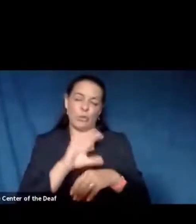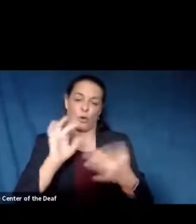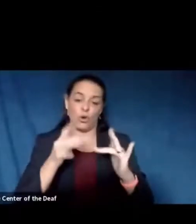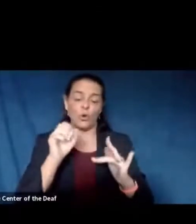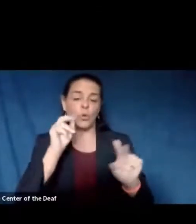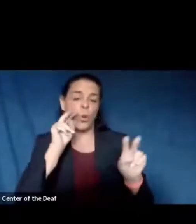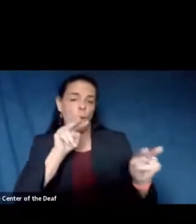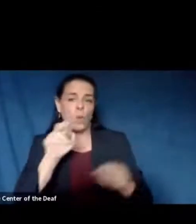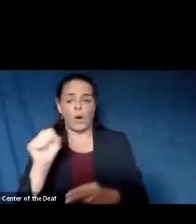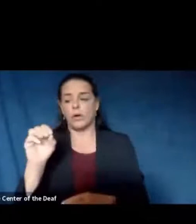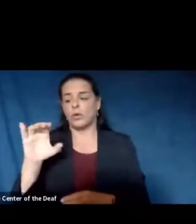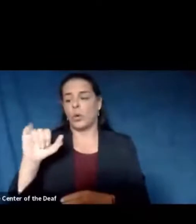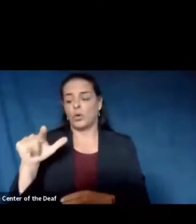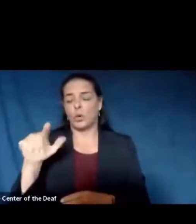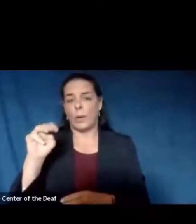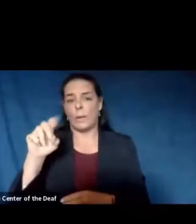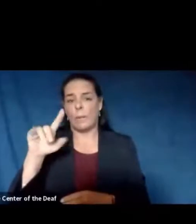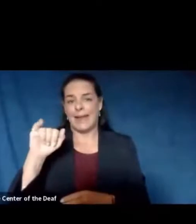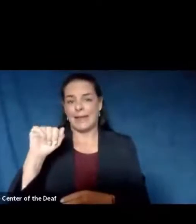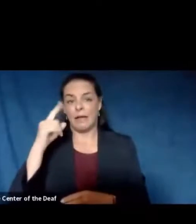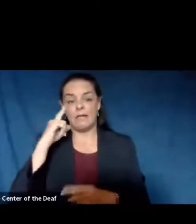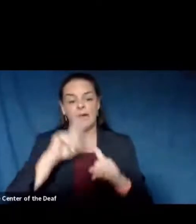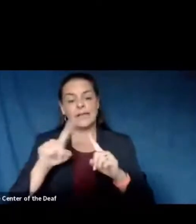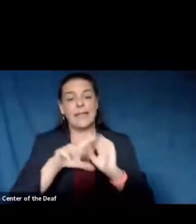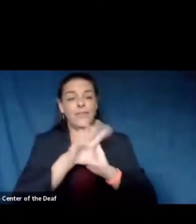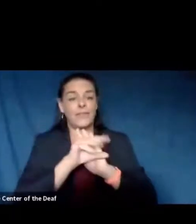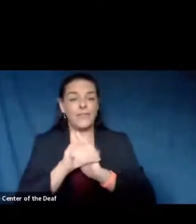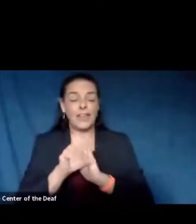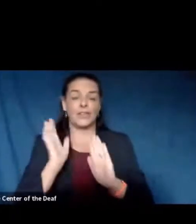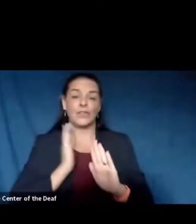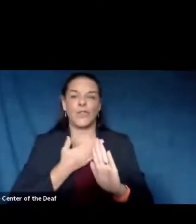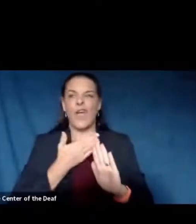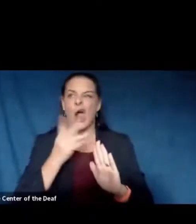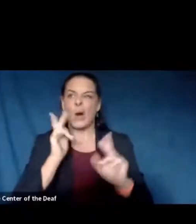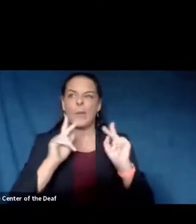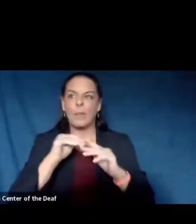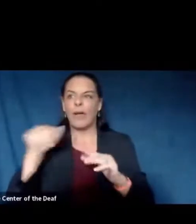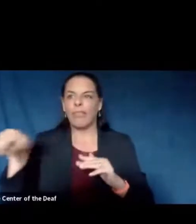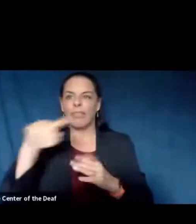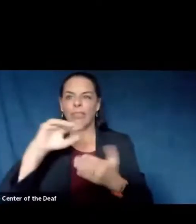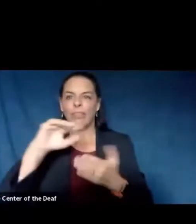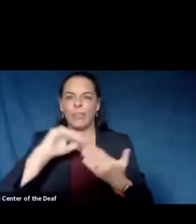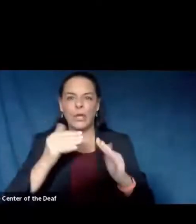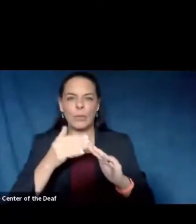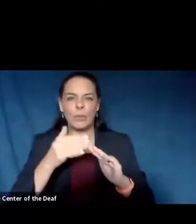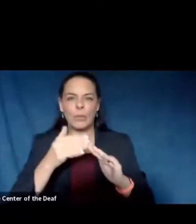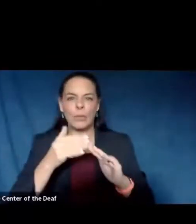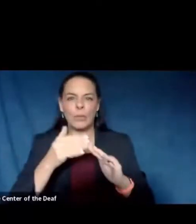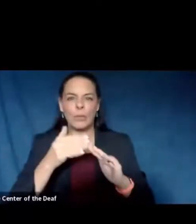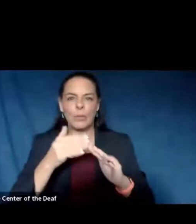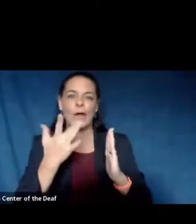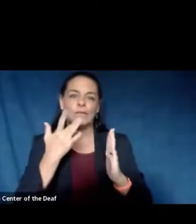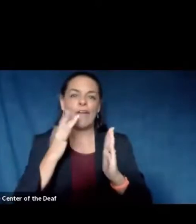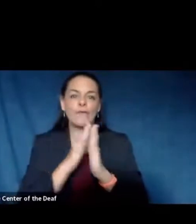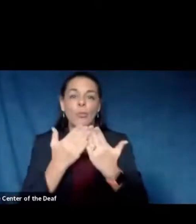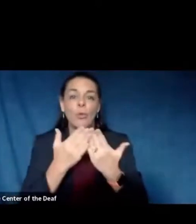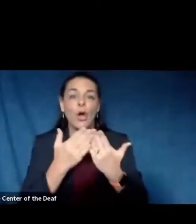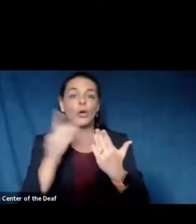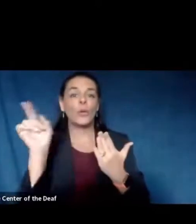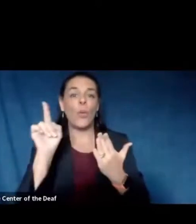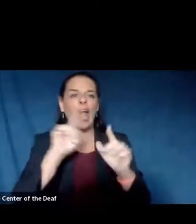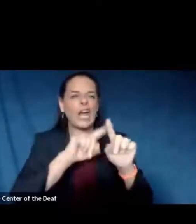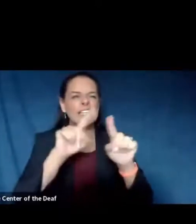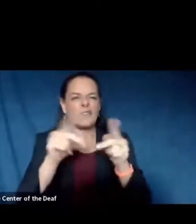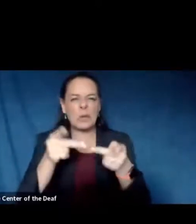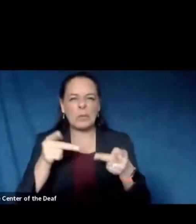pages for videos of community partners reading their favorite books in their favorite places around Knoxville. Our